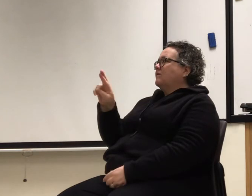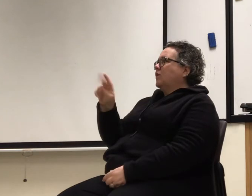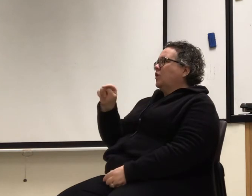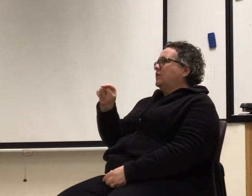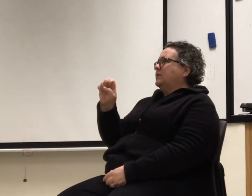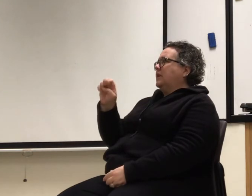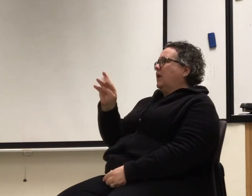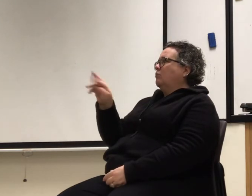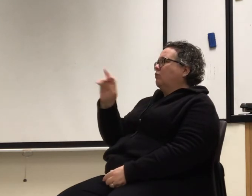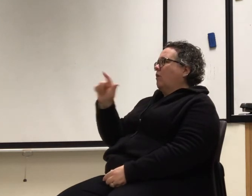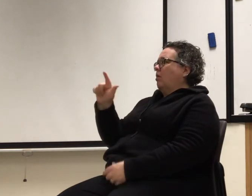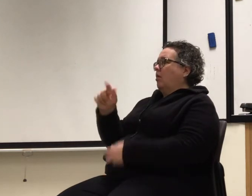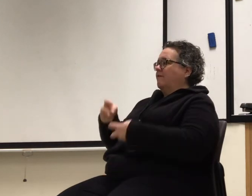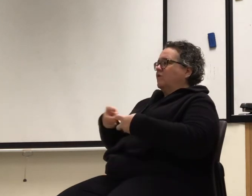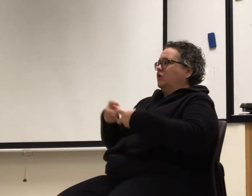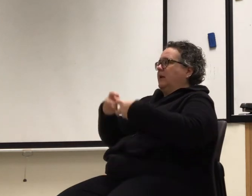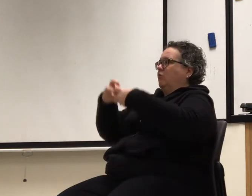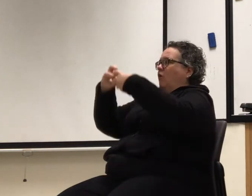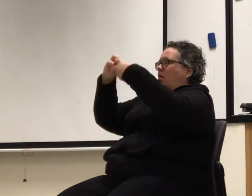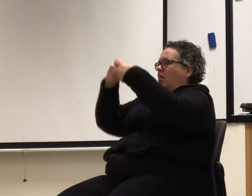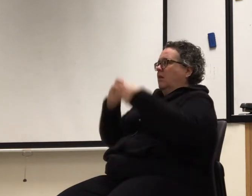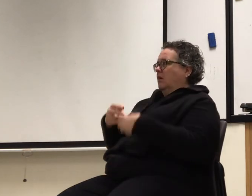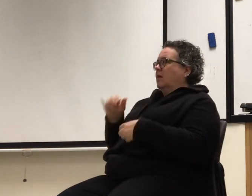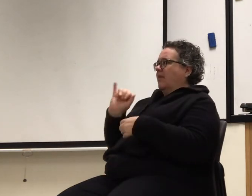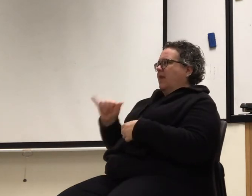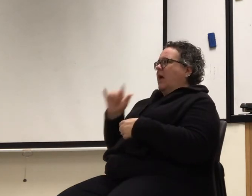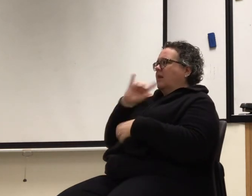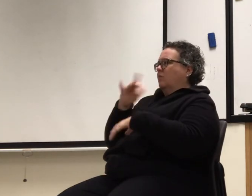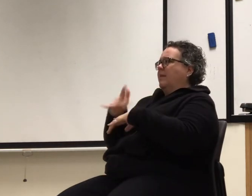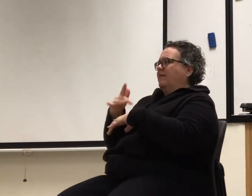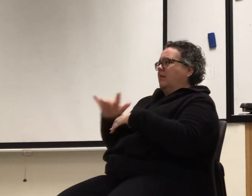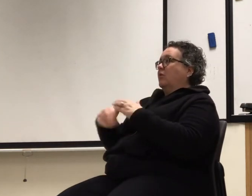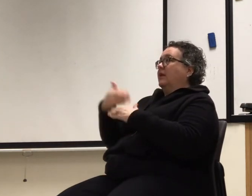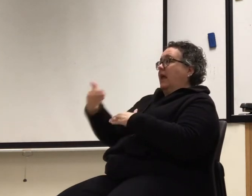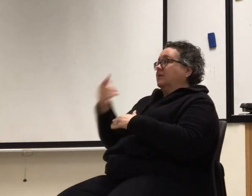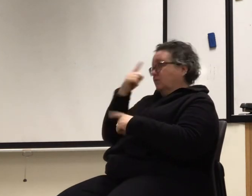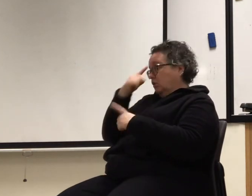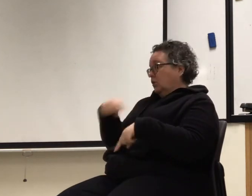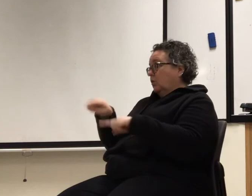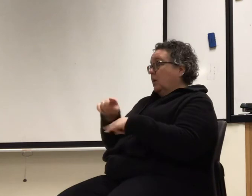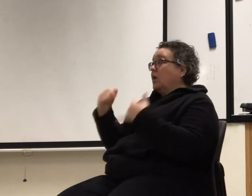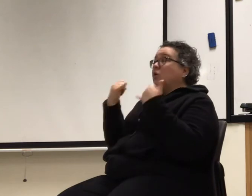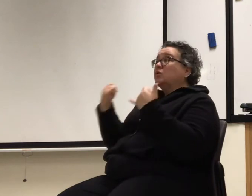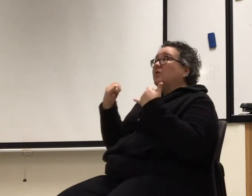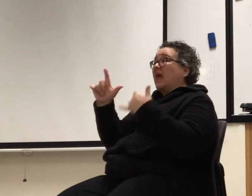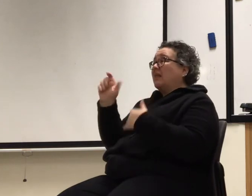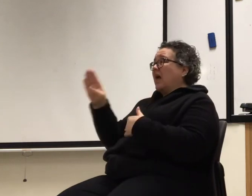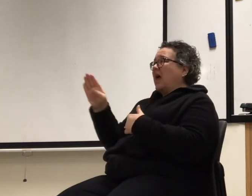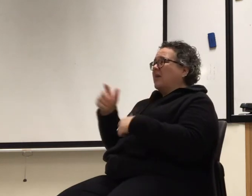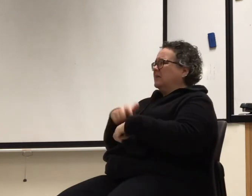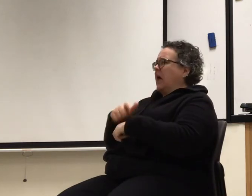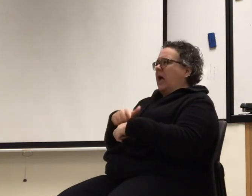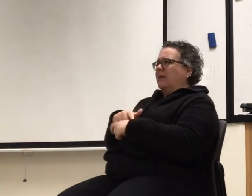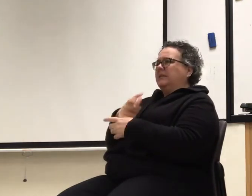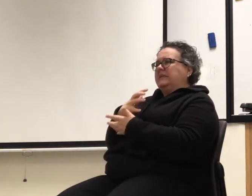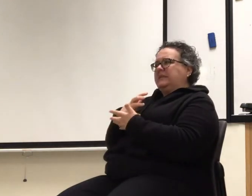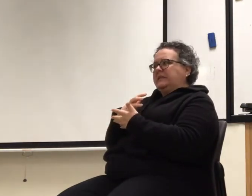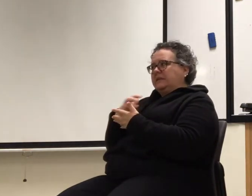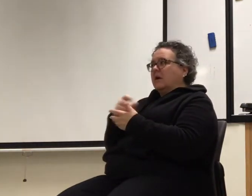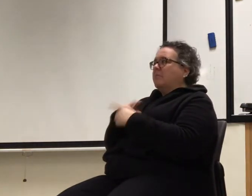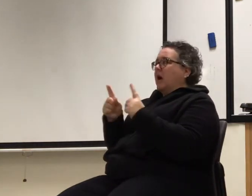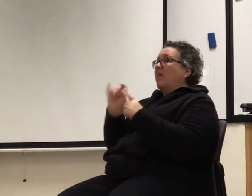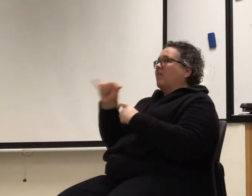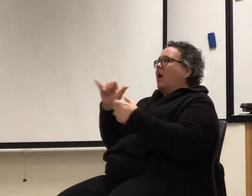those that next unit available for you. For today's lab, there's not much time left, but it's just that worksheet.